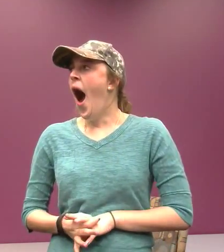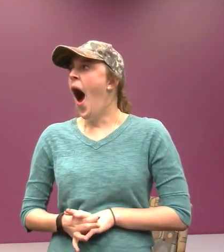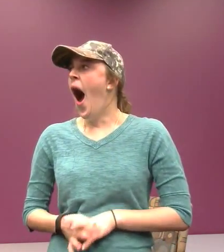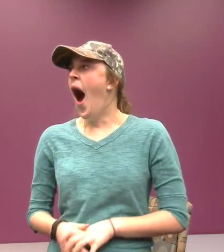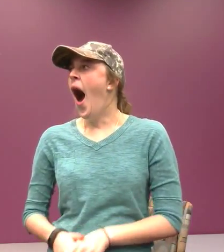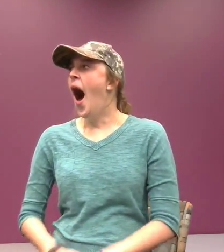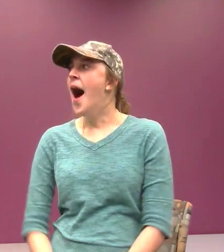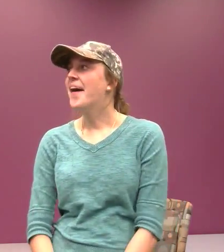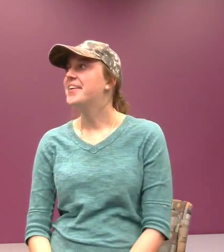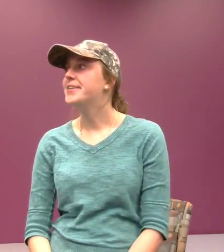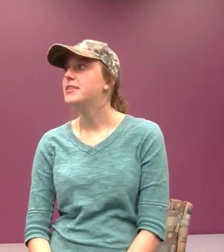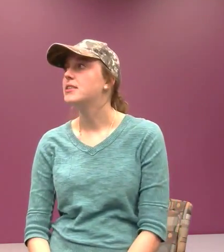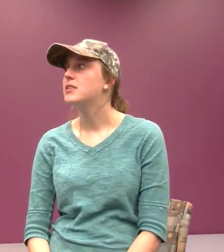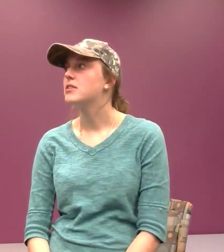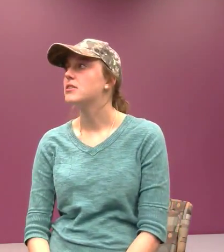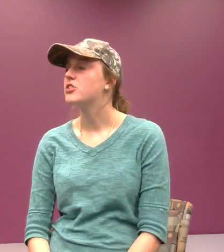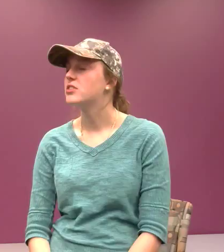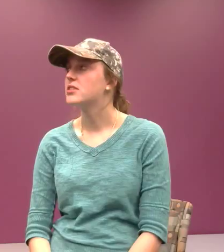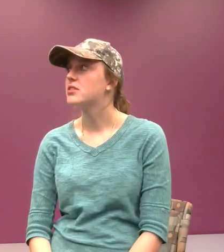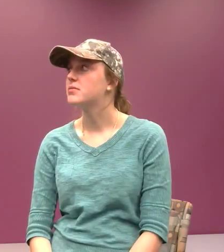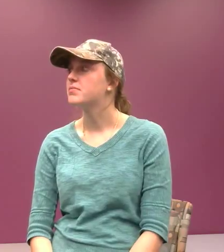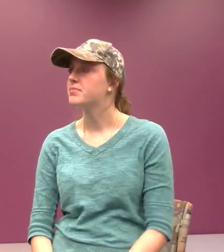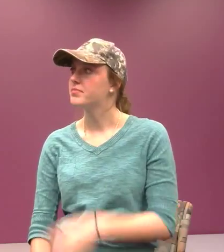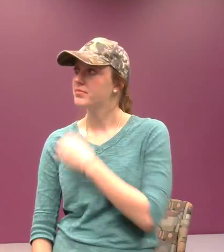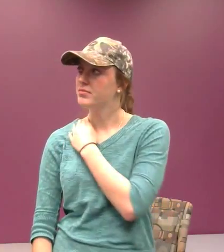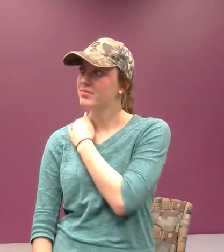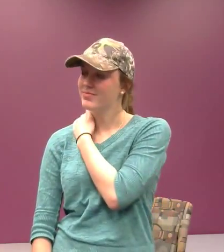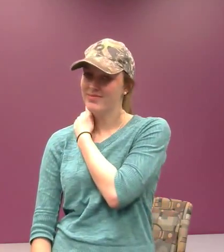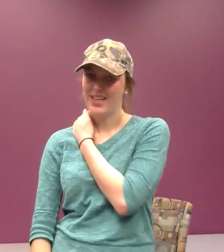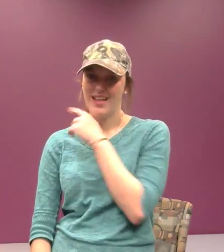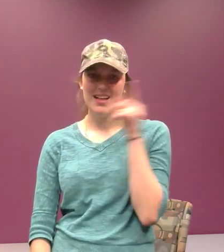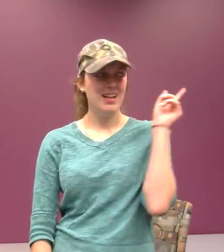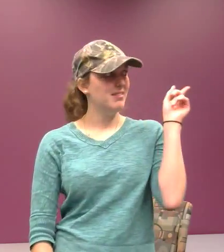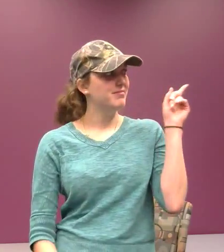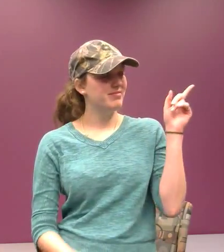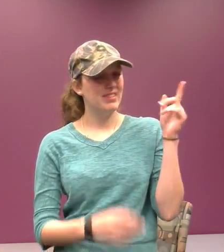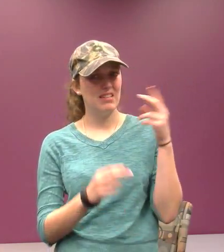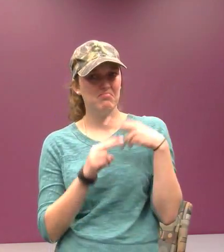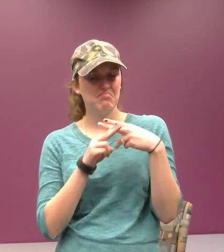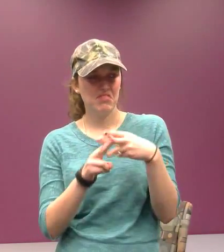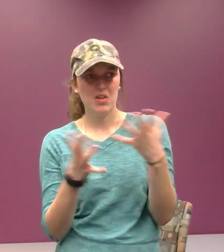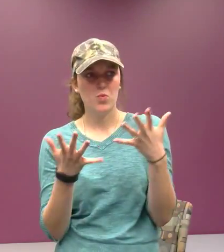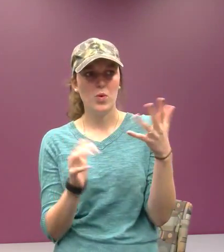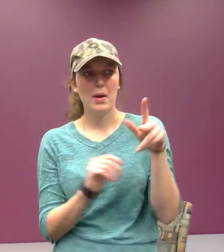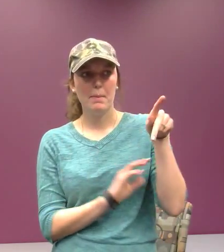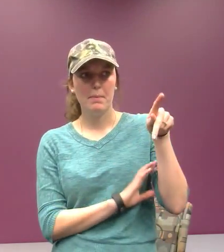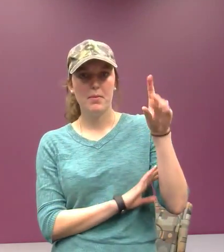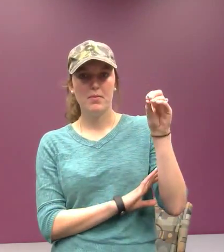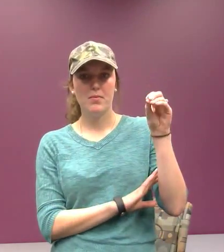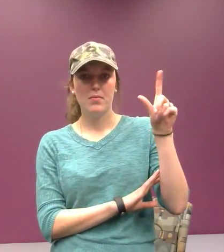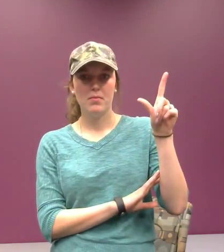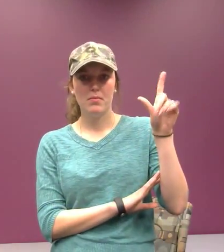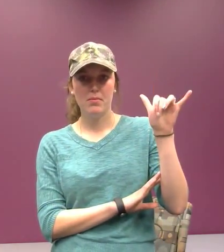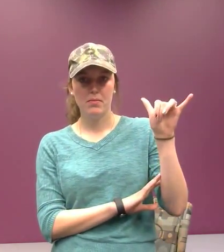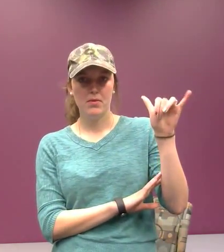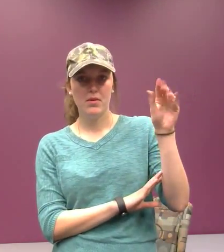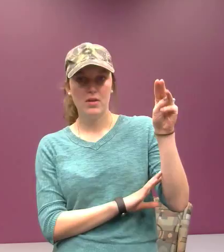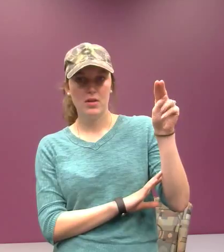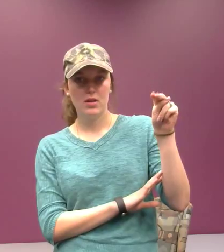All right, as you remember from before, this is called a polynomial. In fact, it's a trinomial. It has 3 terms.